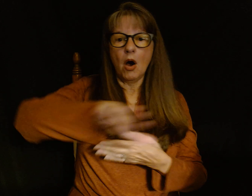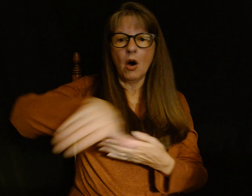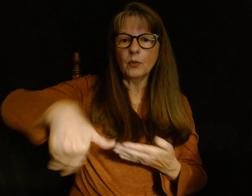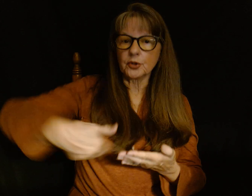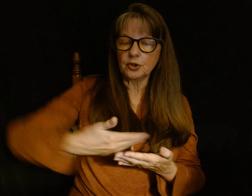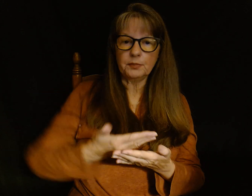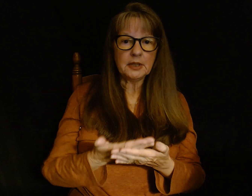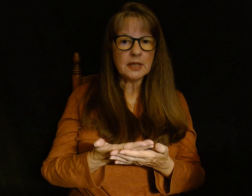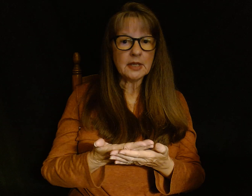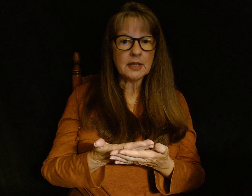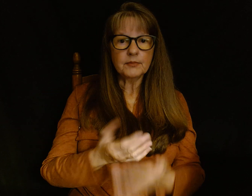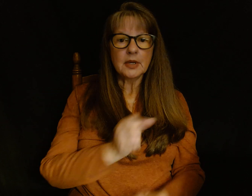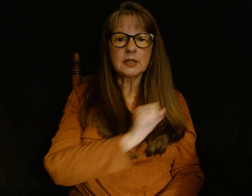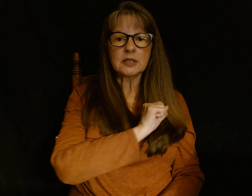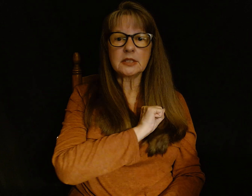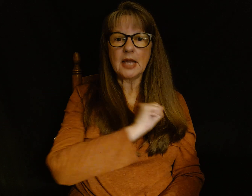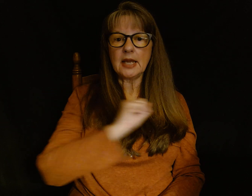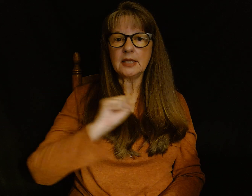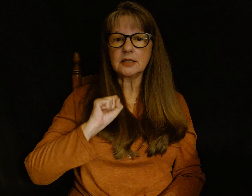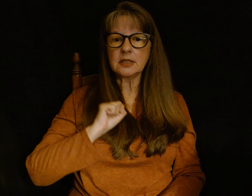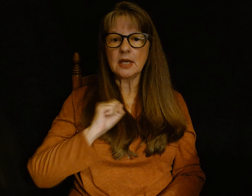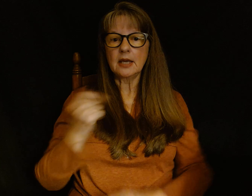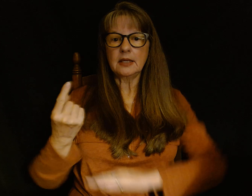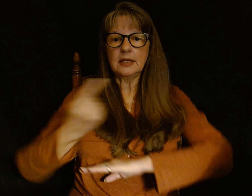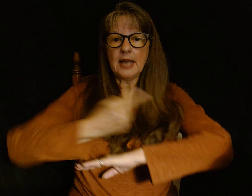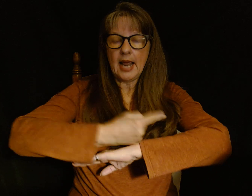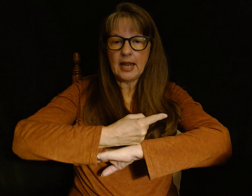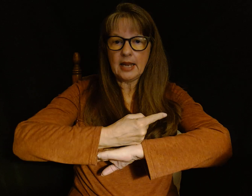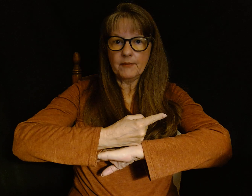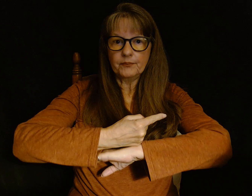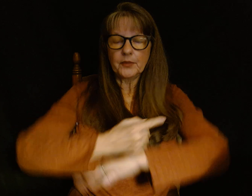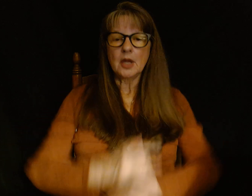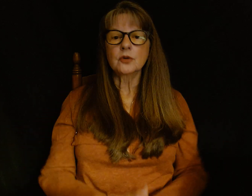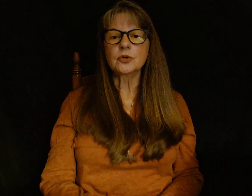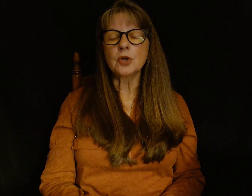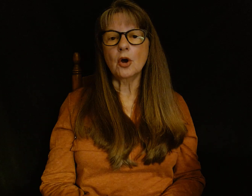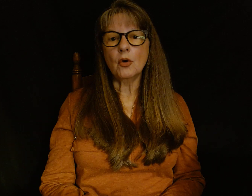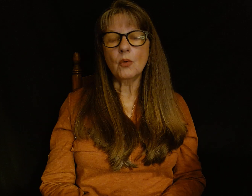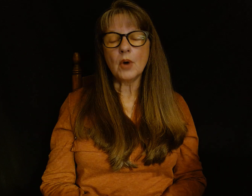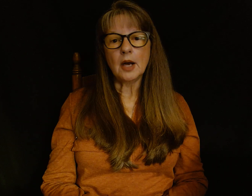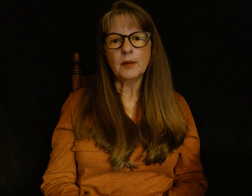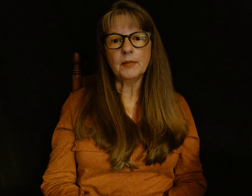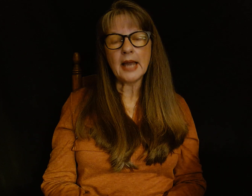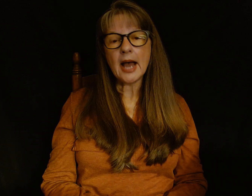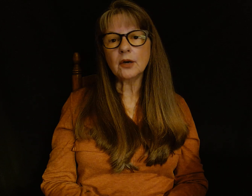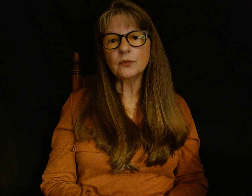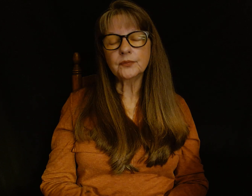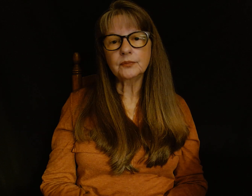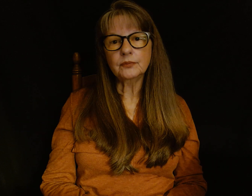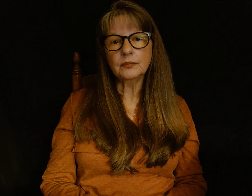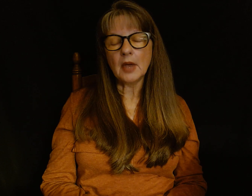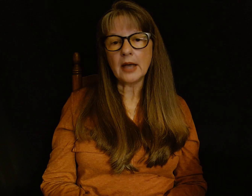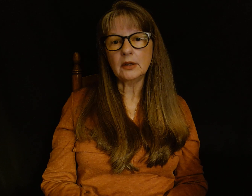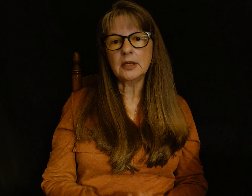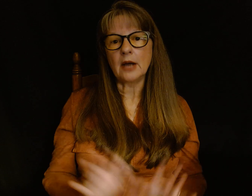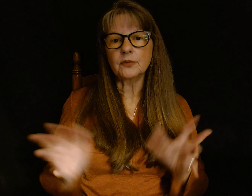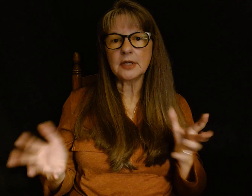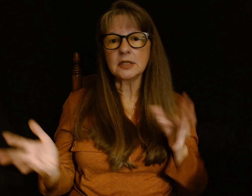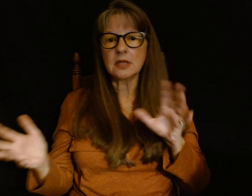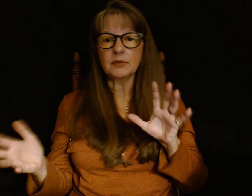we're scooping it up. Saints Day. So and I don't think it's the same thing as